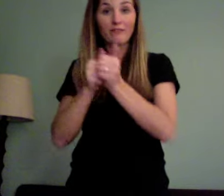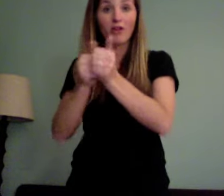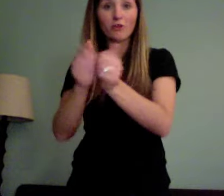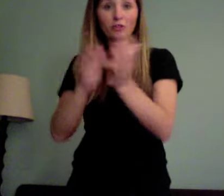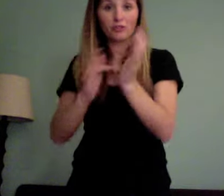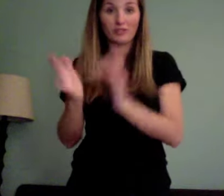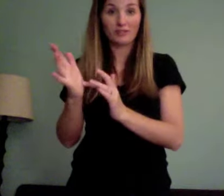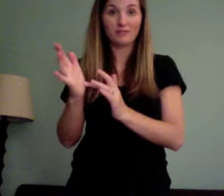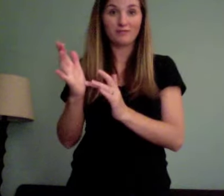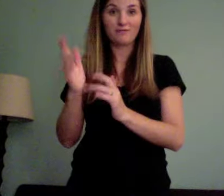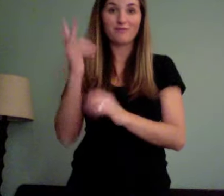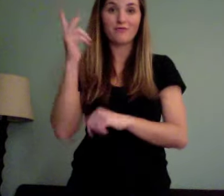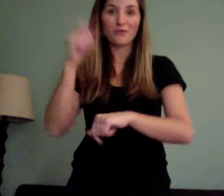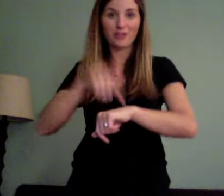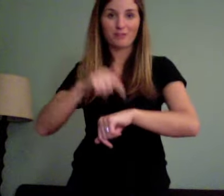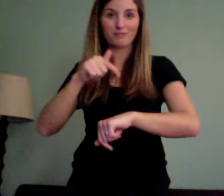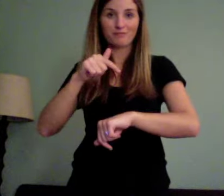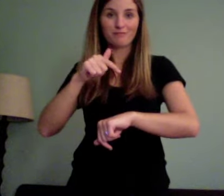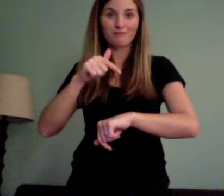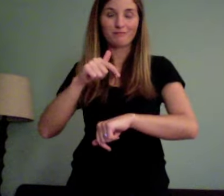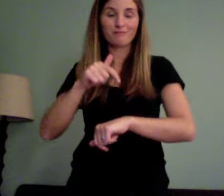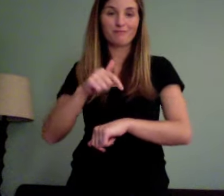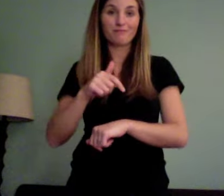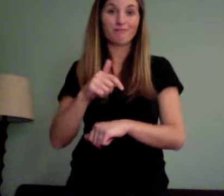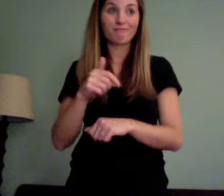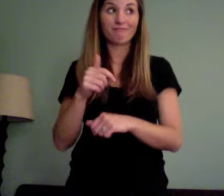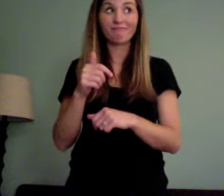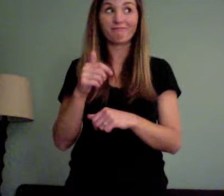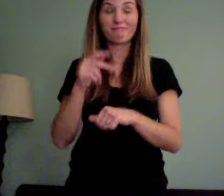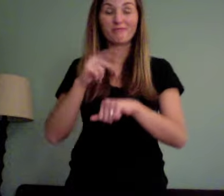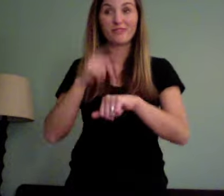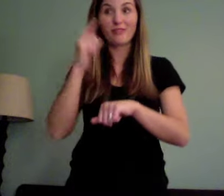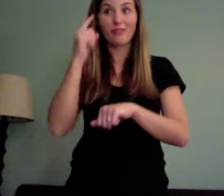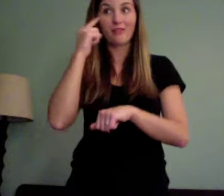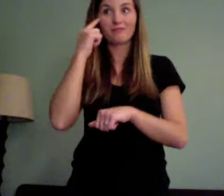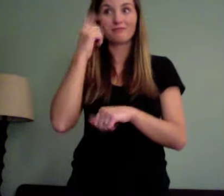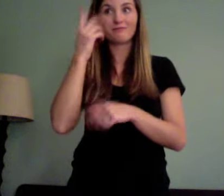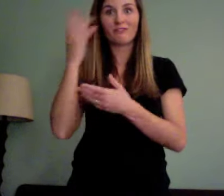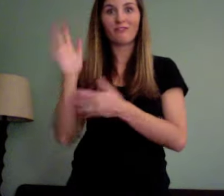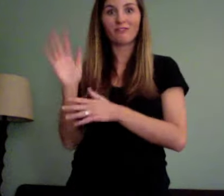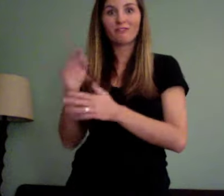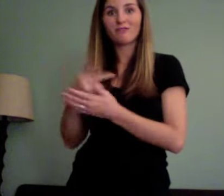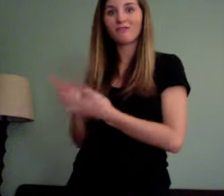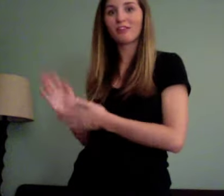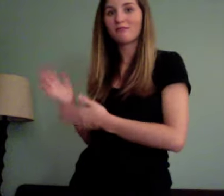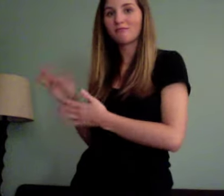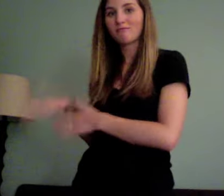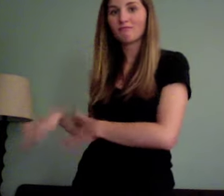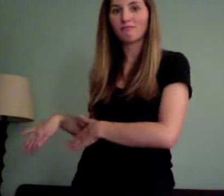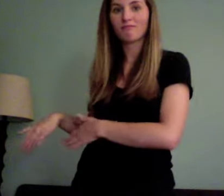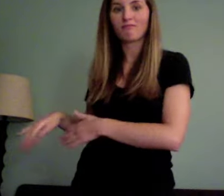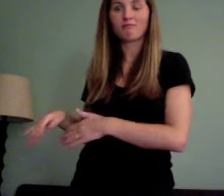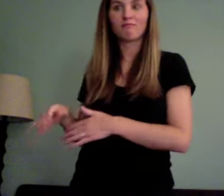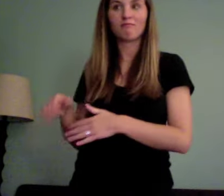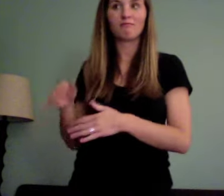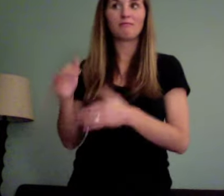Peter thought he got away with that one. It resonated to him when he saw the charcoal fire. But now Jesus says, do you love me, one? Do you love